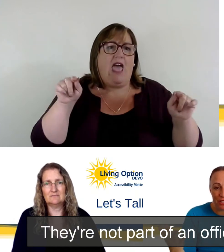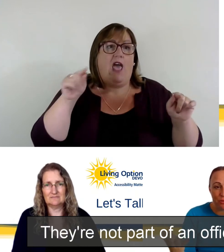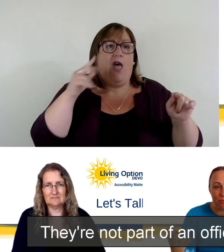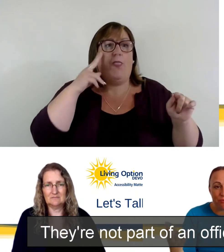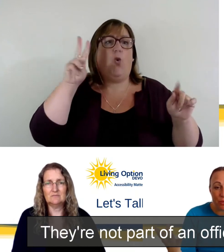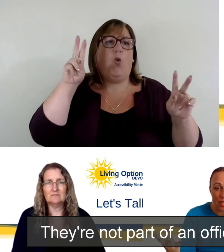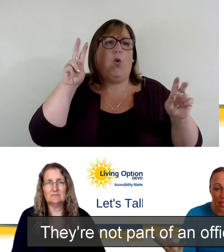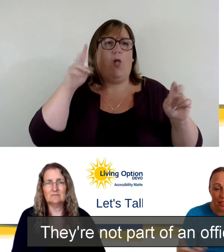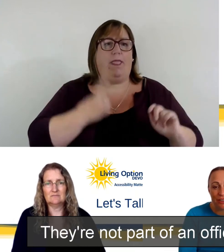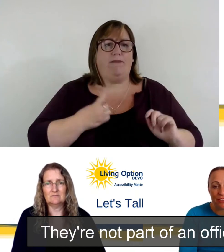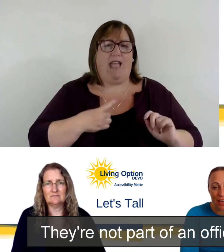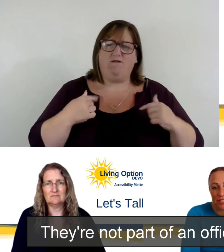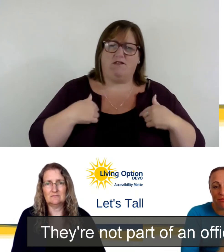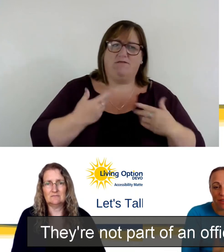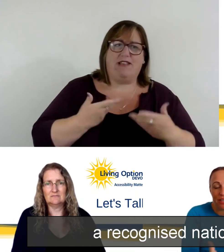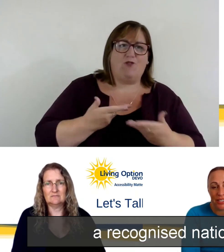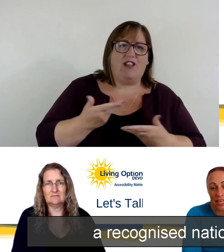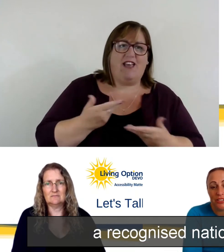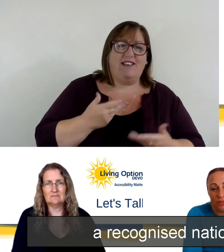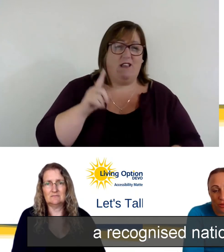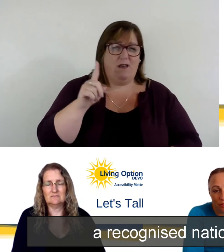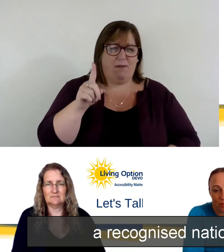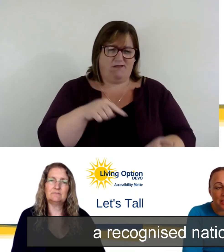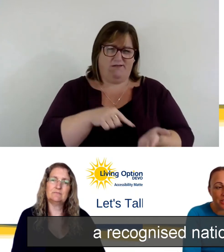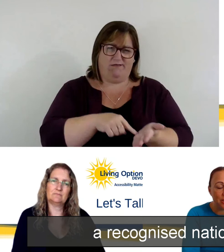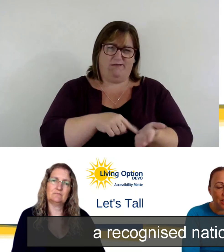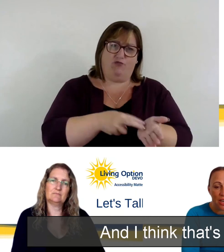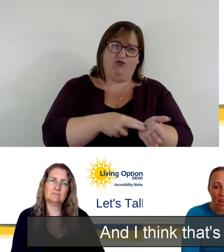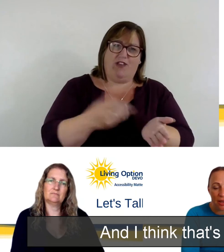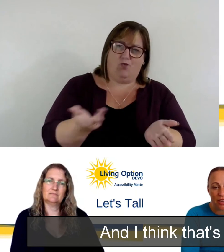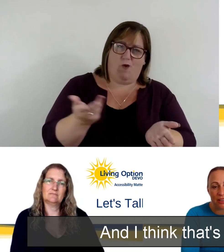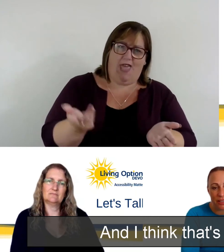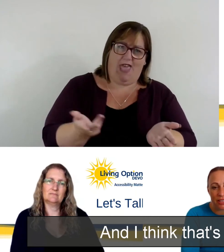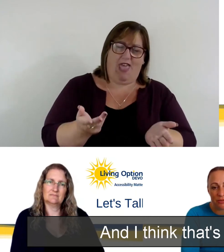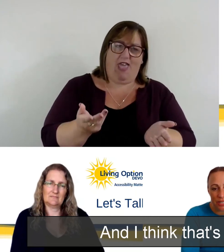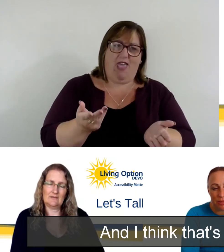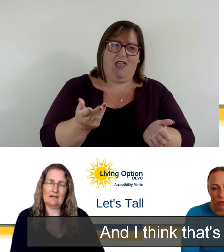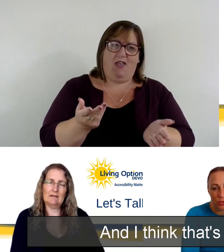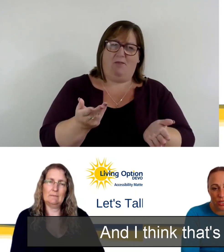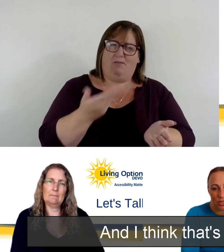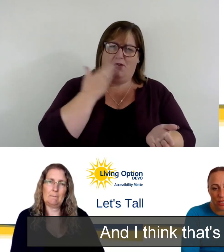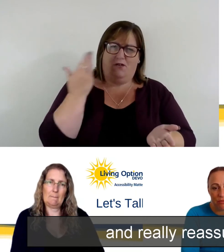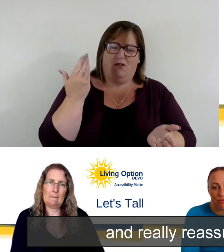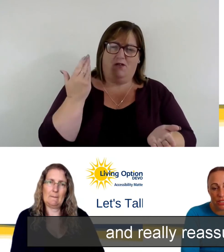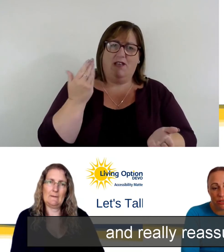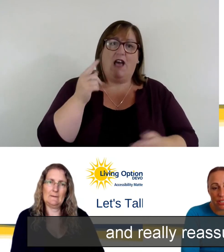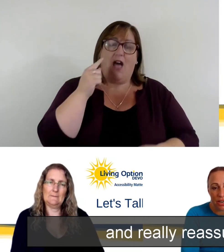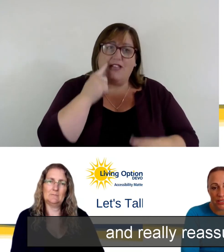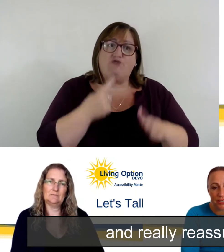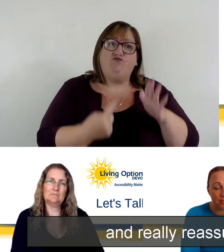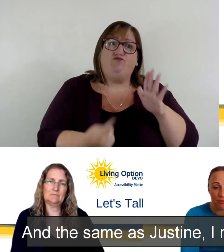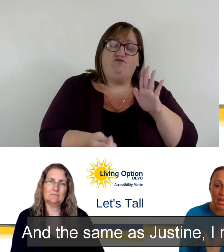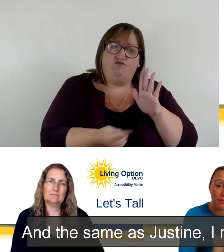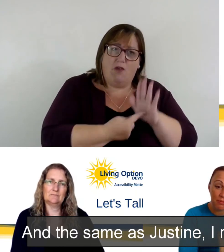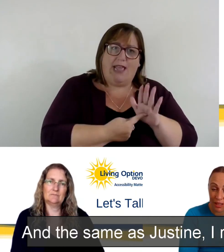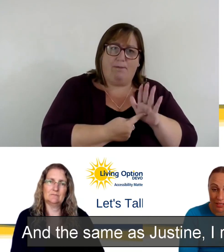of an official body of counsellors, a recognised national qualification. And I think that's really important and really reassuring to